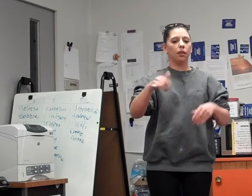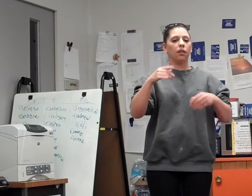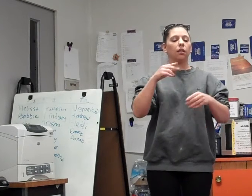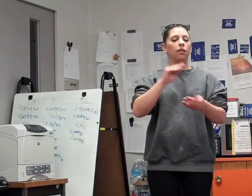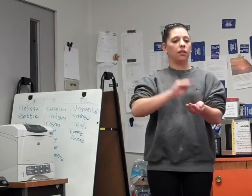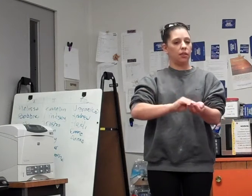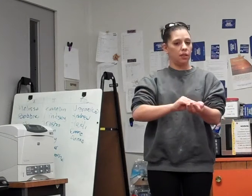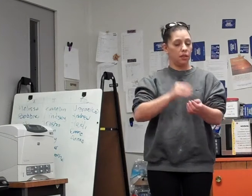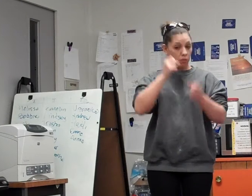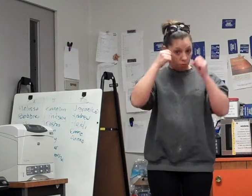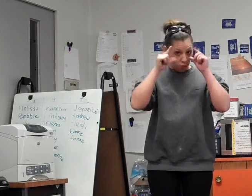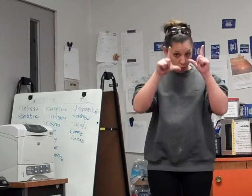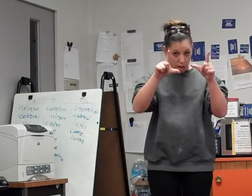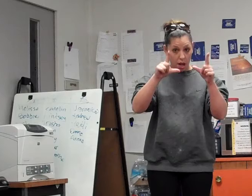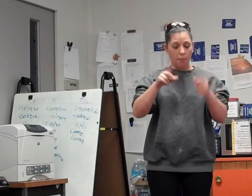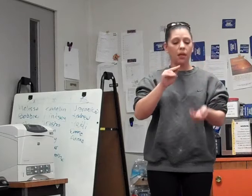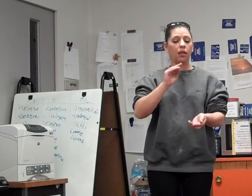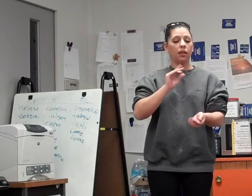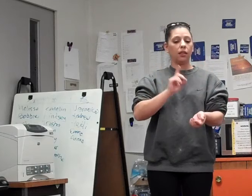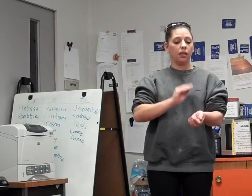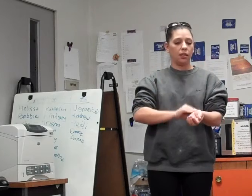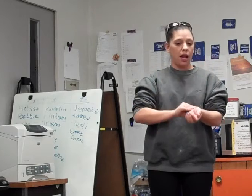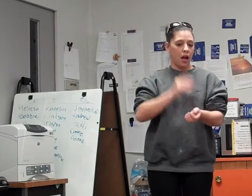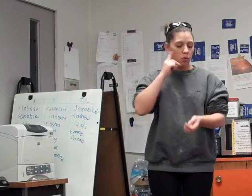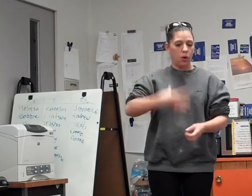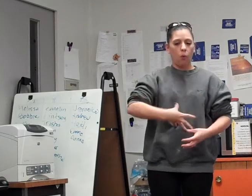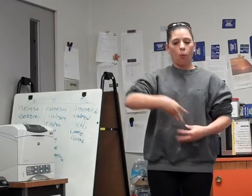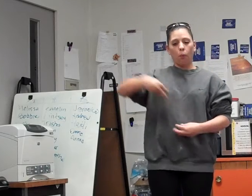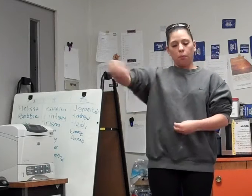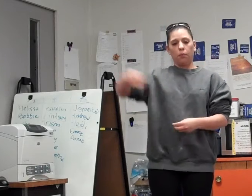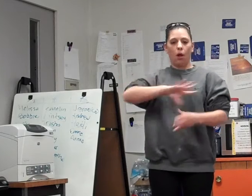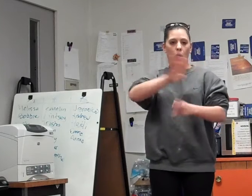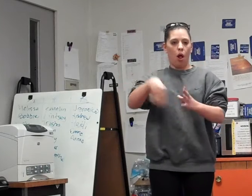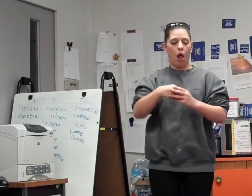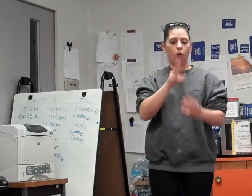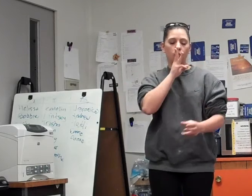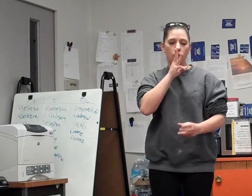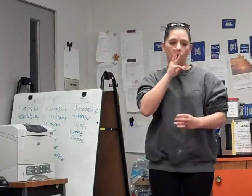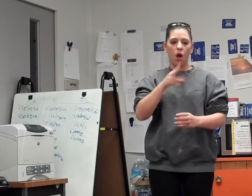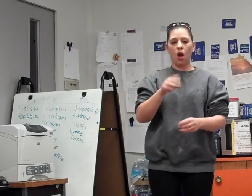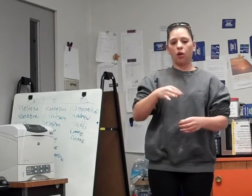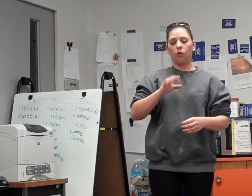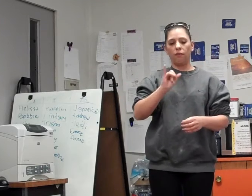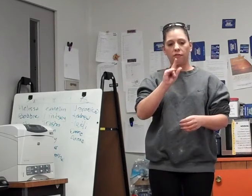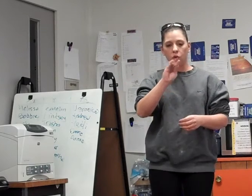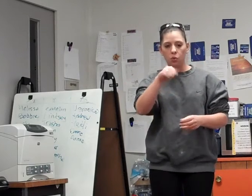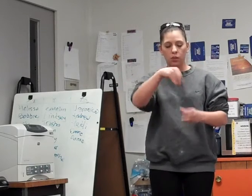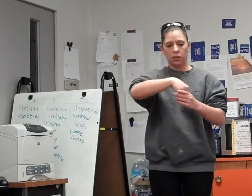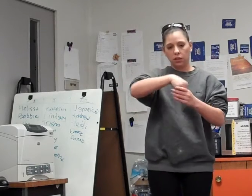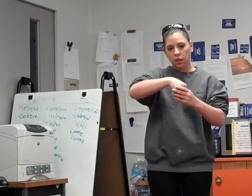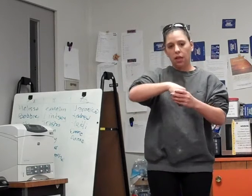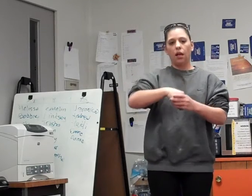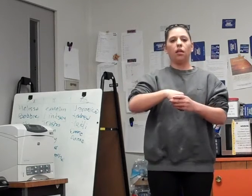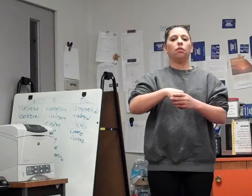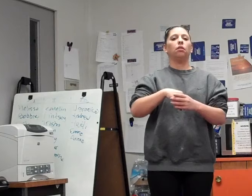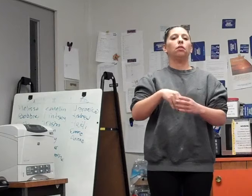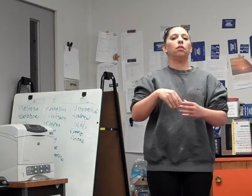does suction out any of the liquid that's in there. I'll explain the prep for the colonoscopy in a minute. But they suction out the